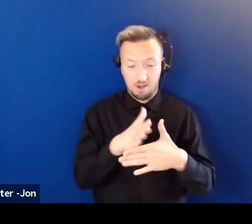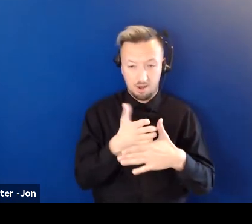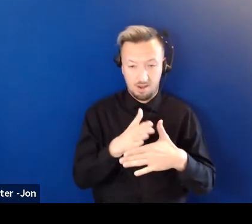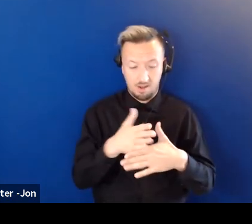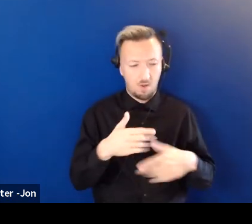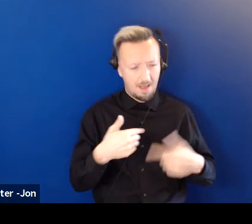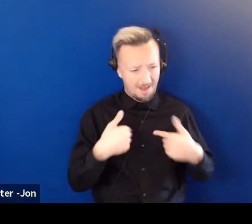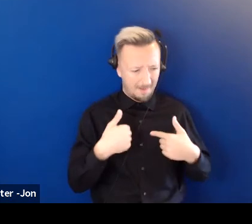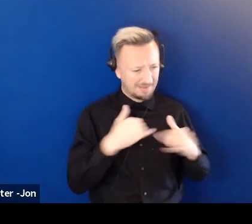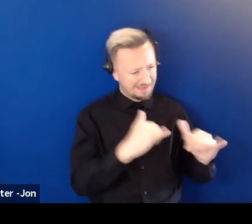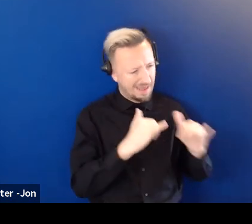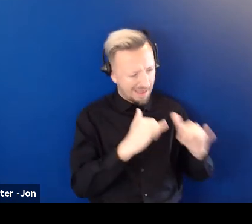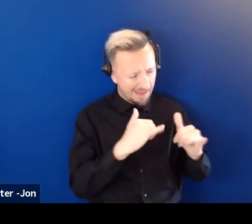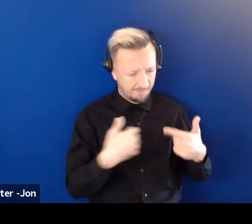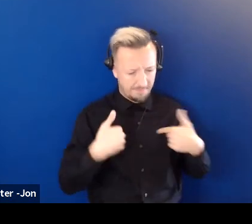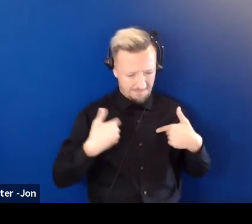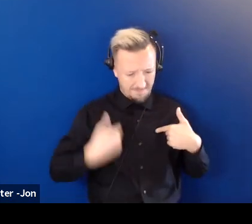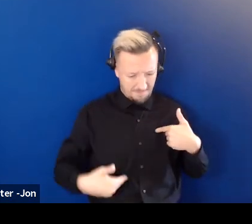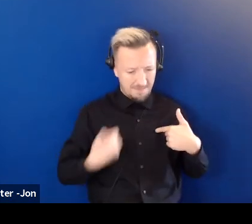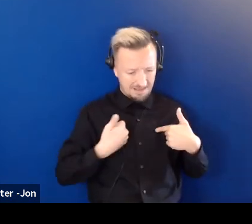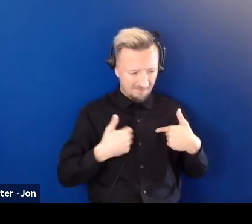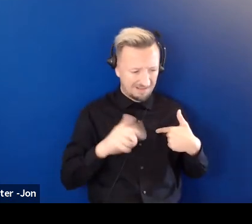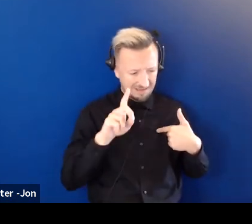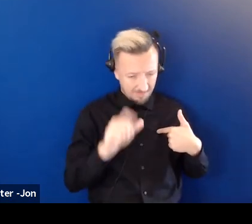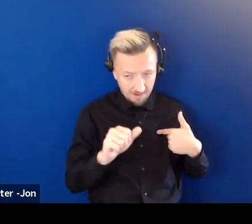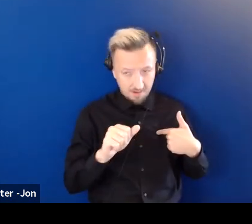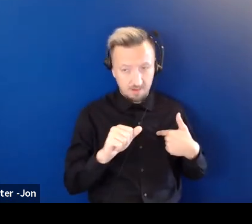their peer, I am a person with a disability,